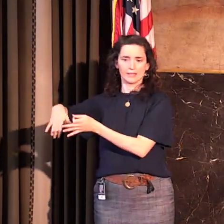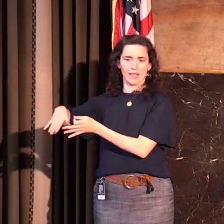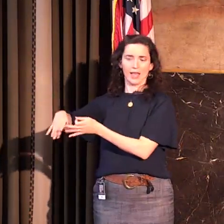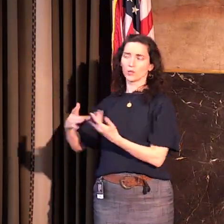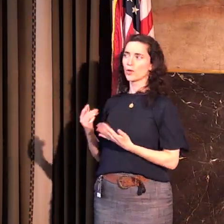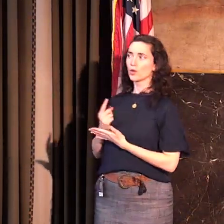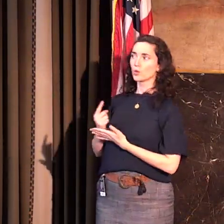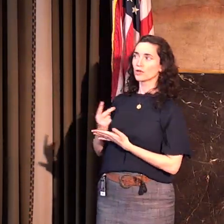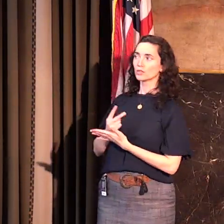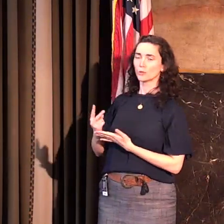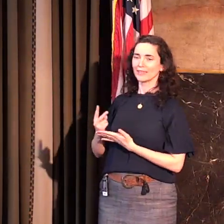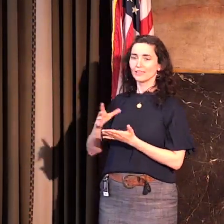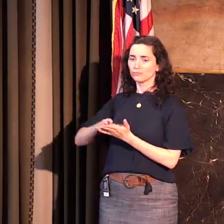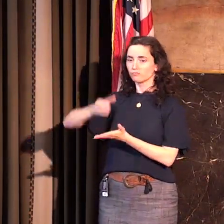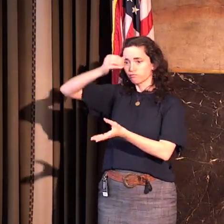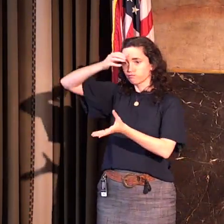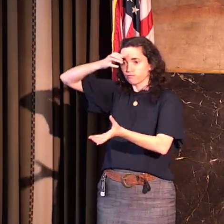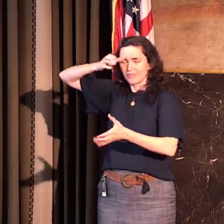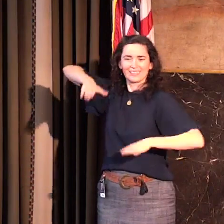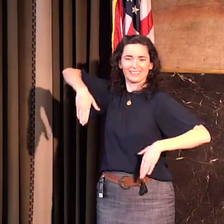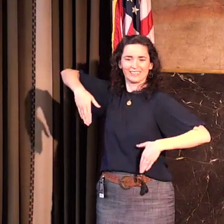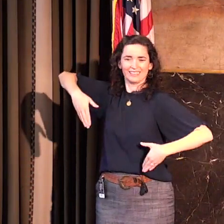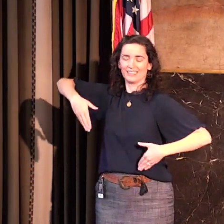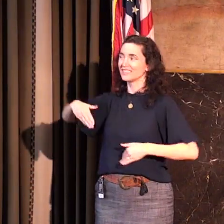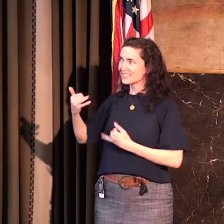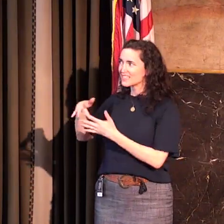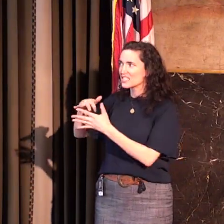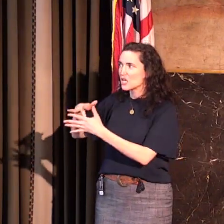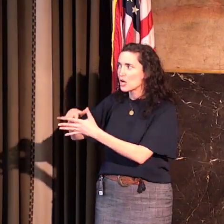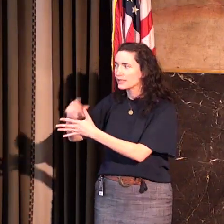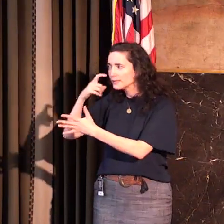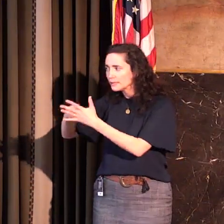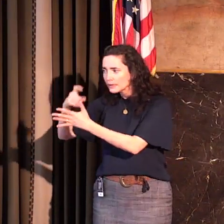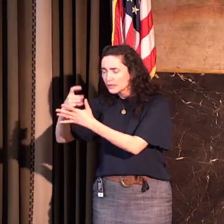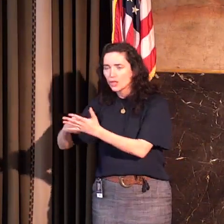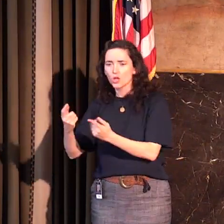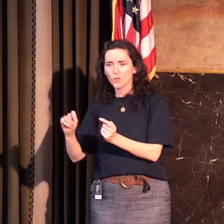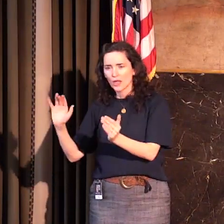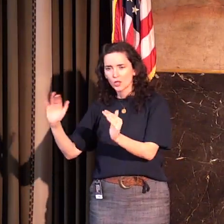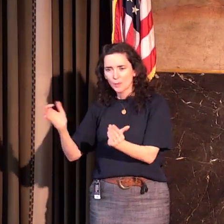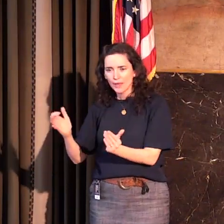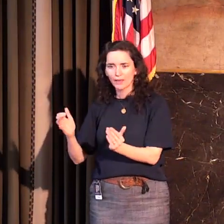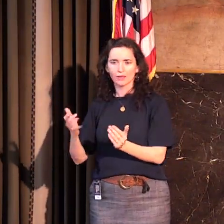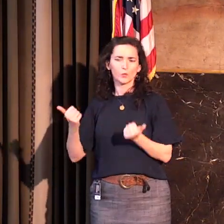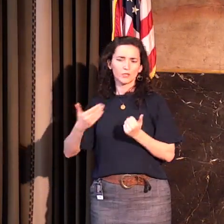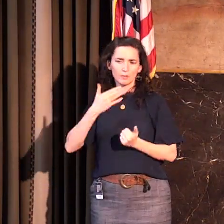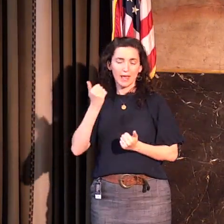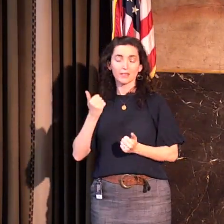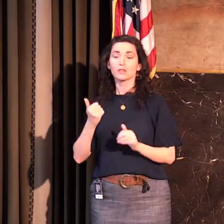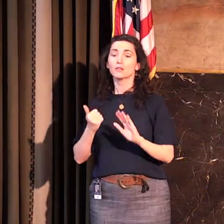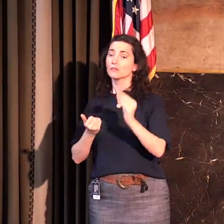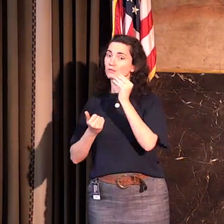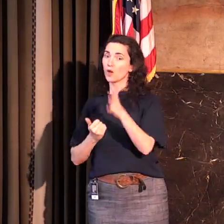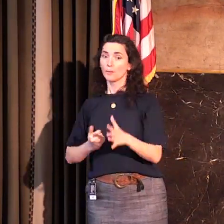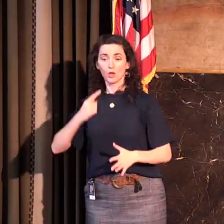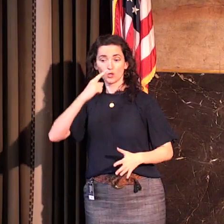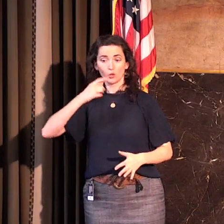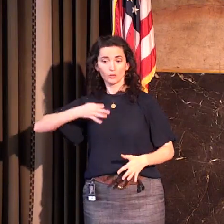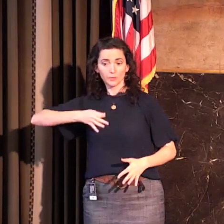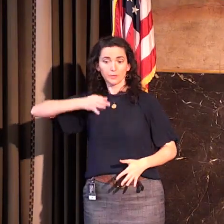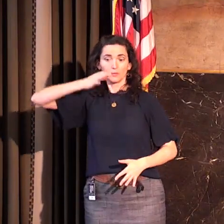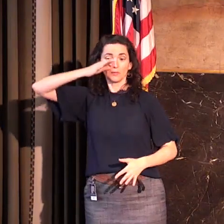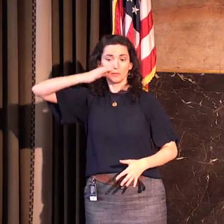weeks. We don't know enough yet to really say conclusively to compare those two. With the nose, I mean, one